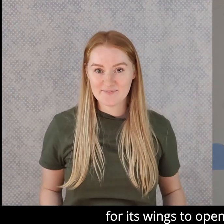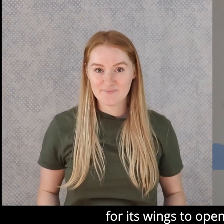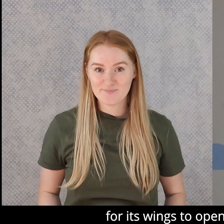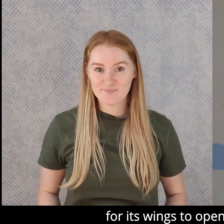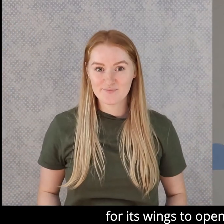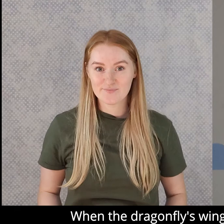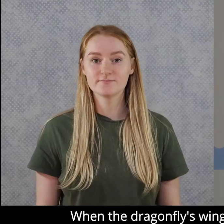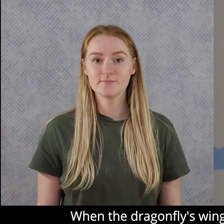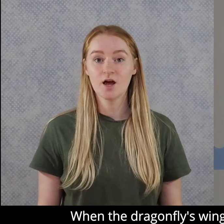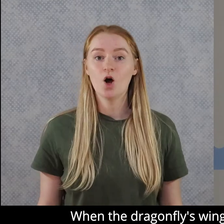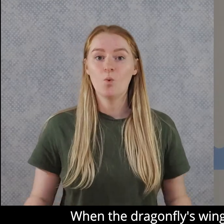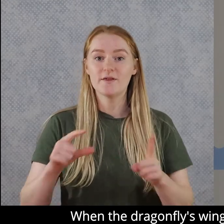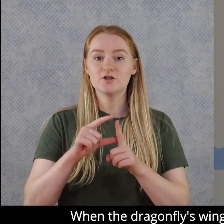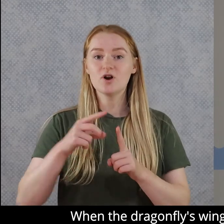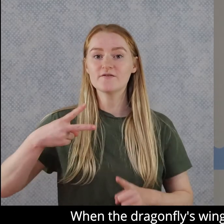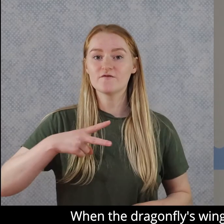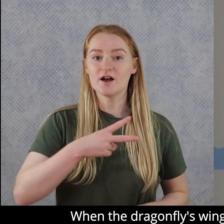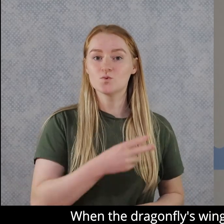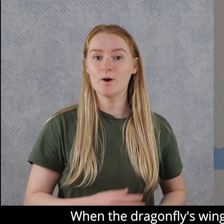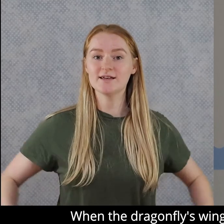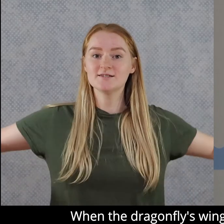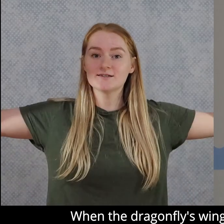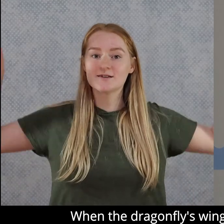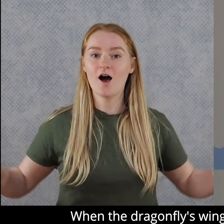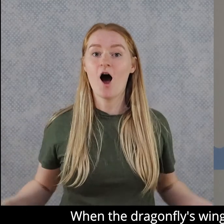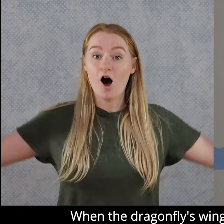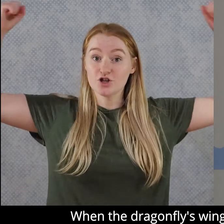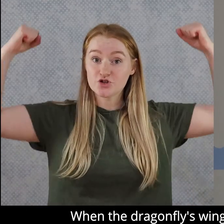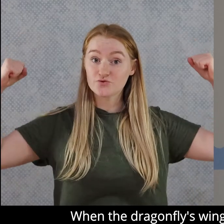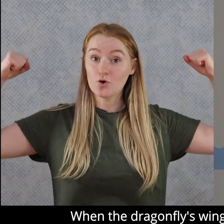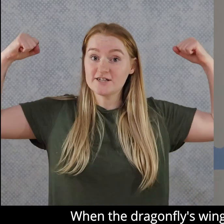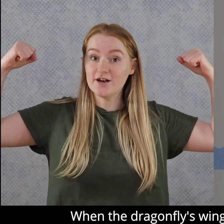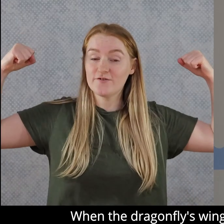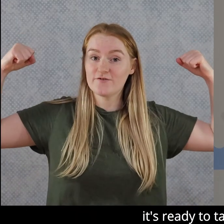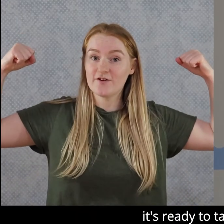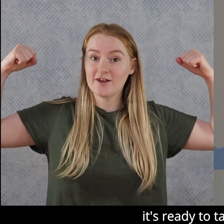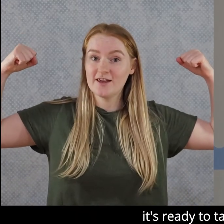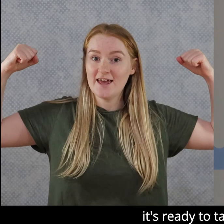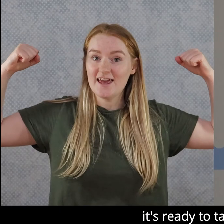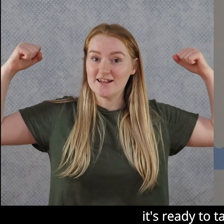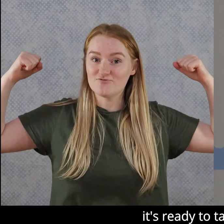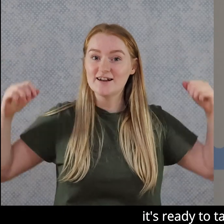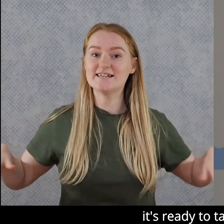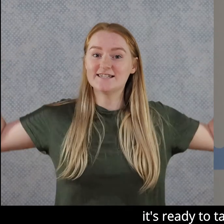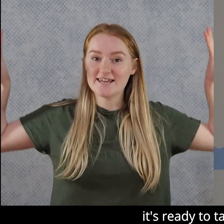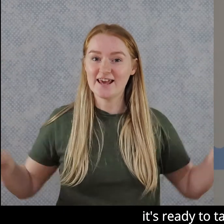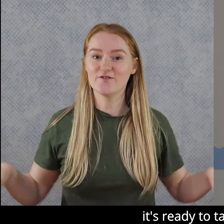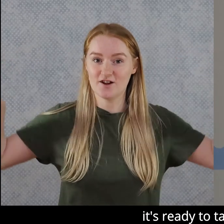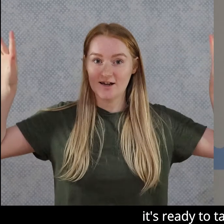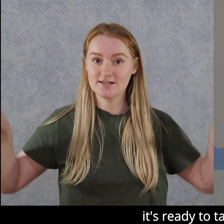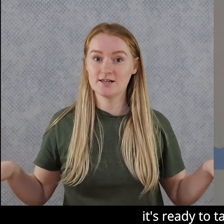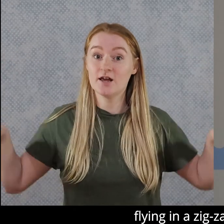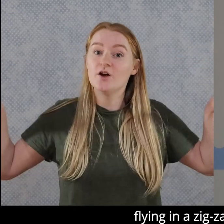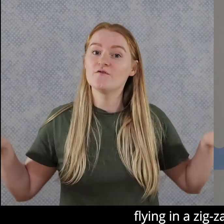completely. When the dragonfly's wings are strong enough, it's ready to